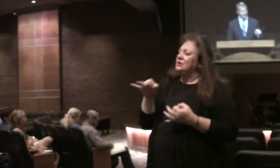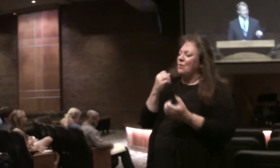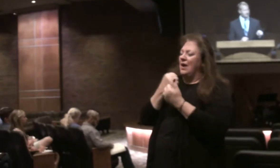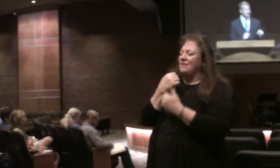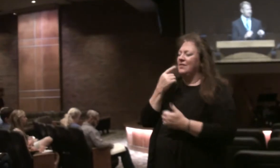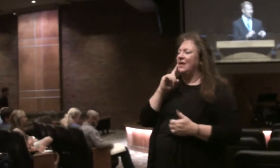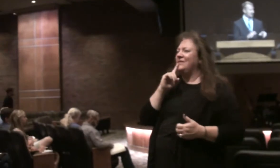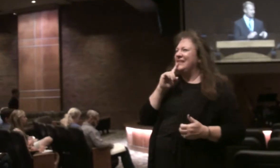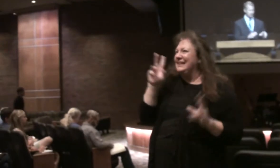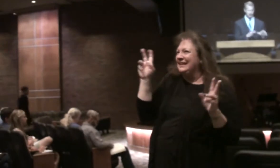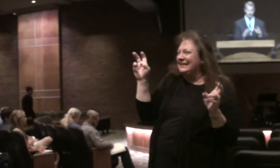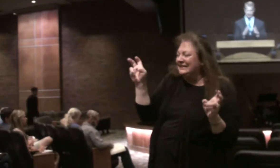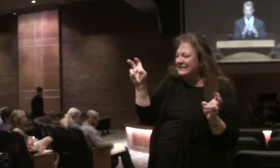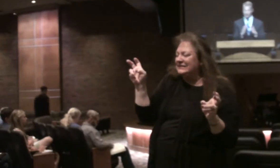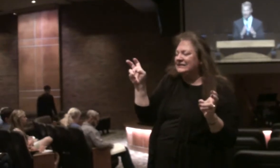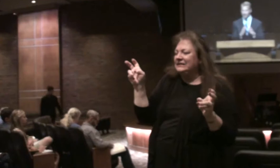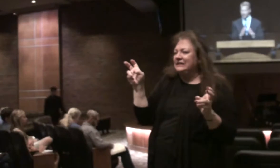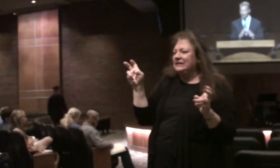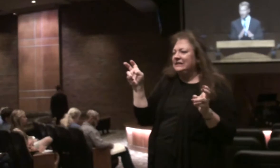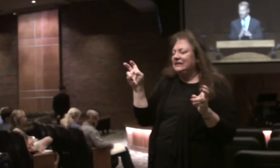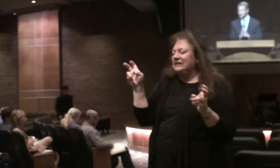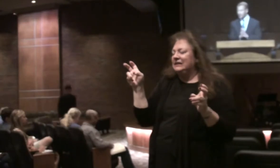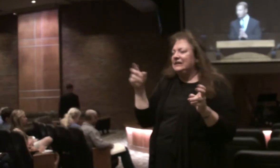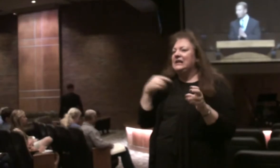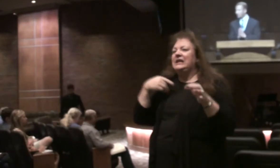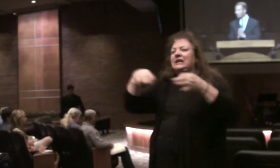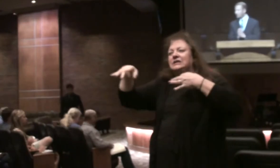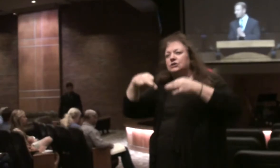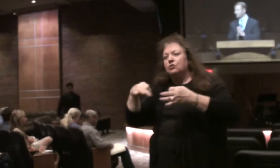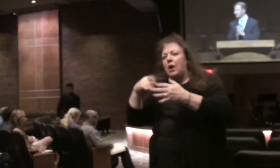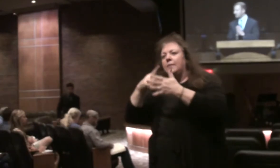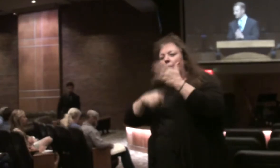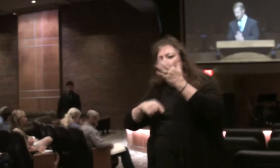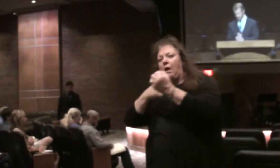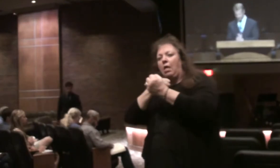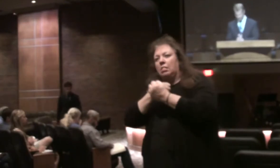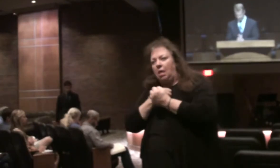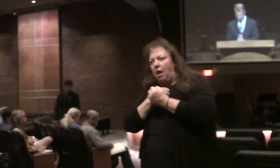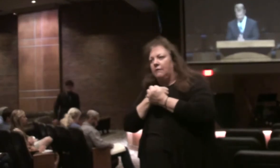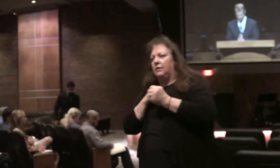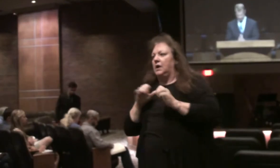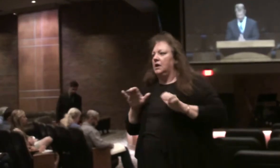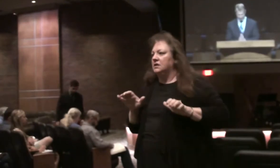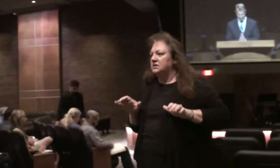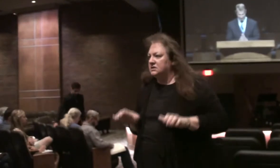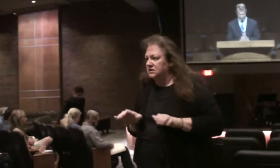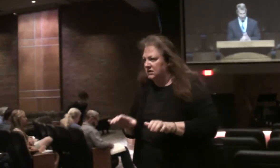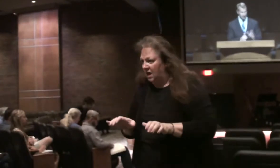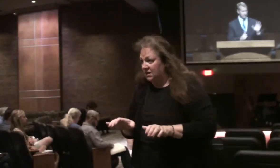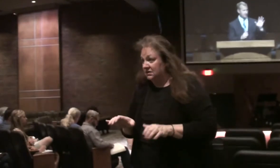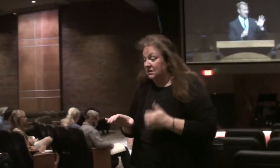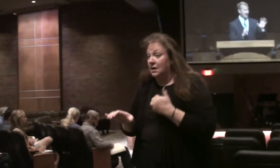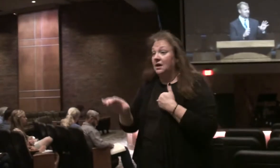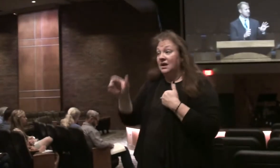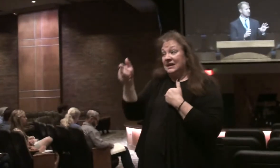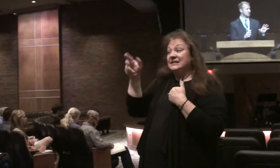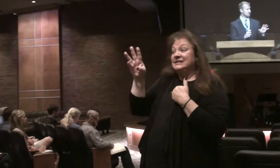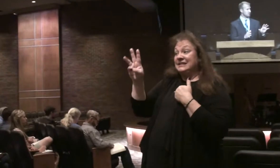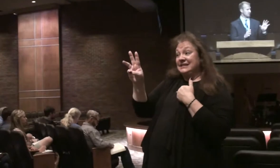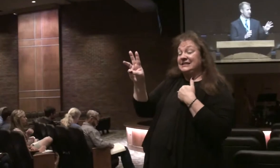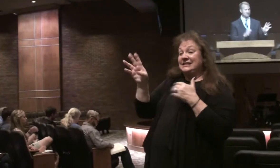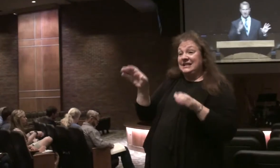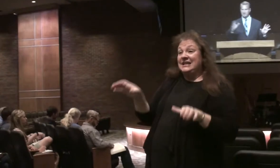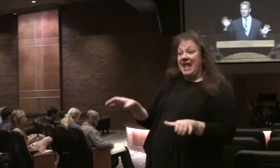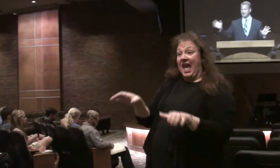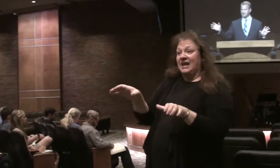love is exactly, although these are related. He describes what love does. There's 16 actions of